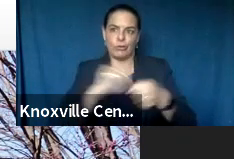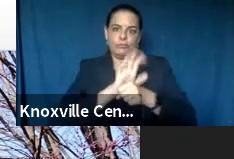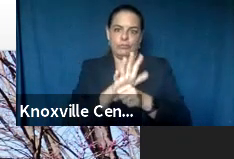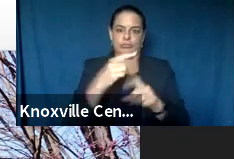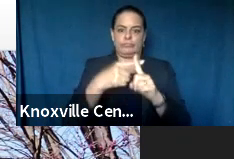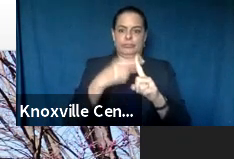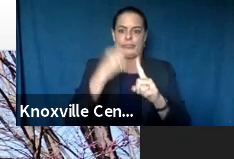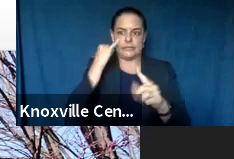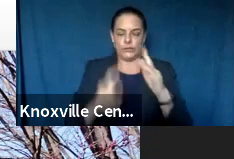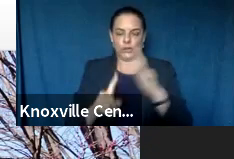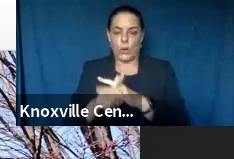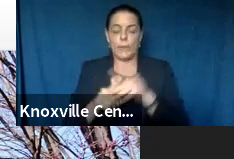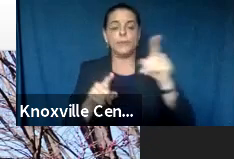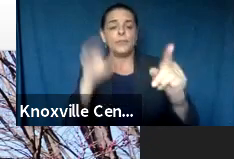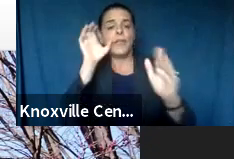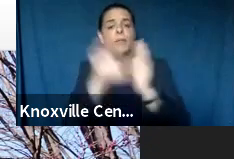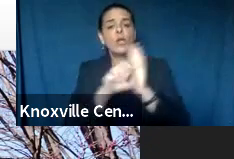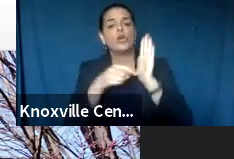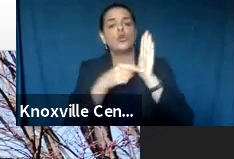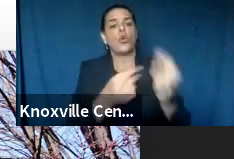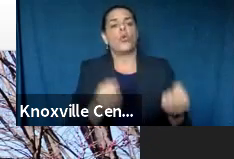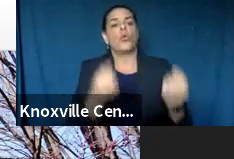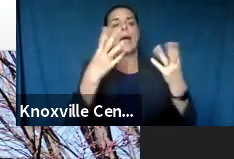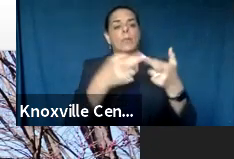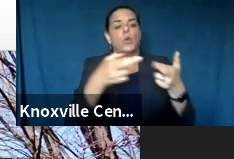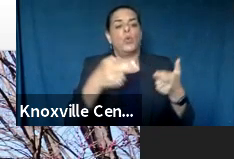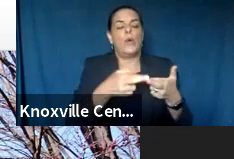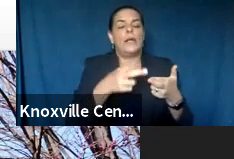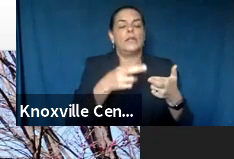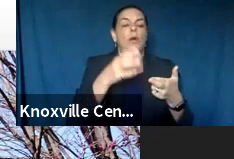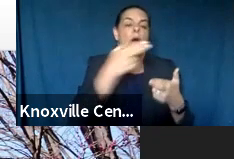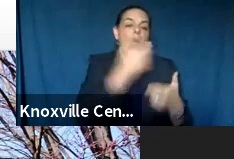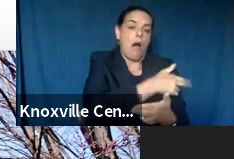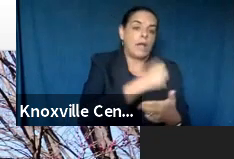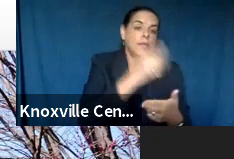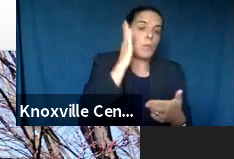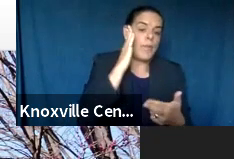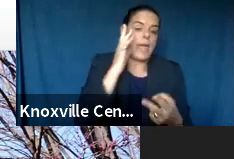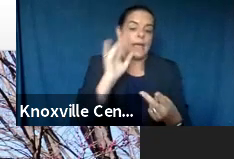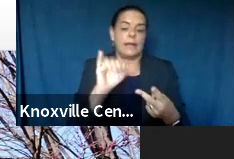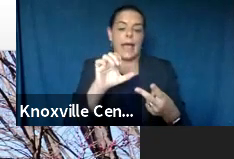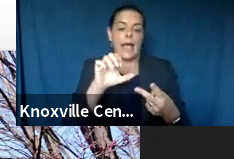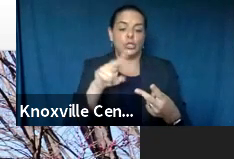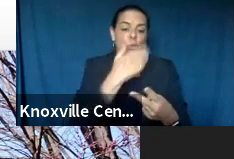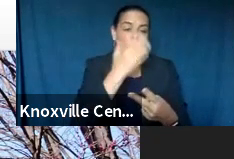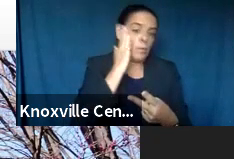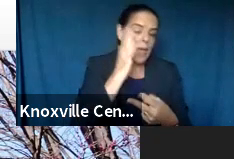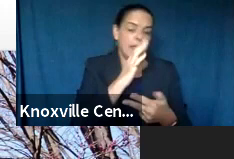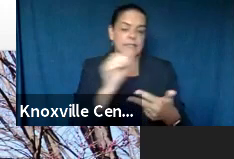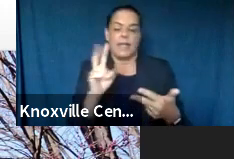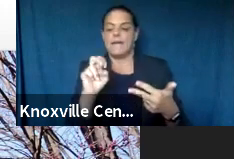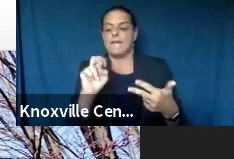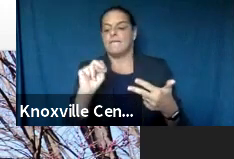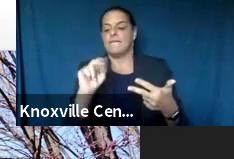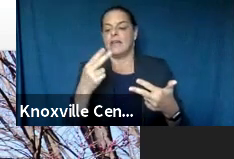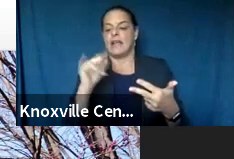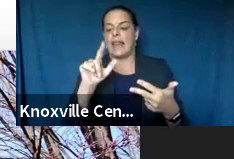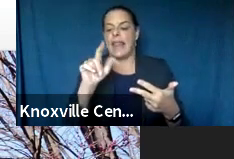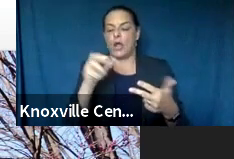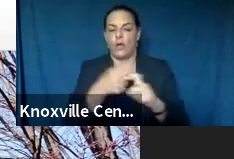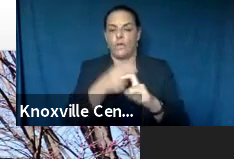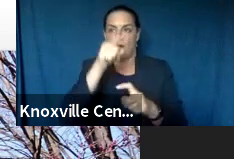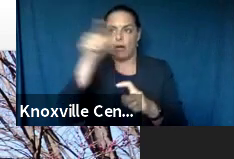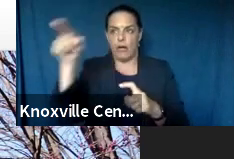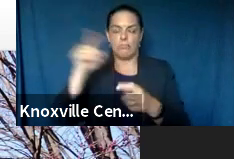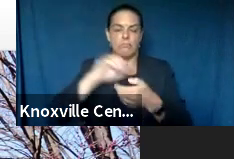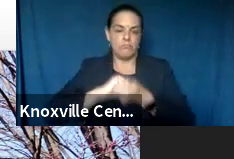the availability of regional hospital beds, ICU beds, ventilators from our hospital partners. It also shows